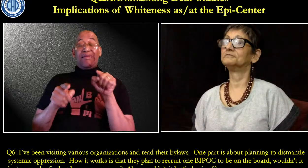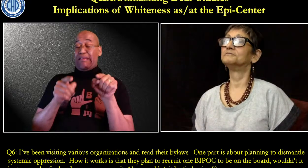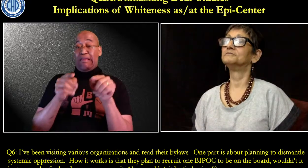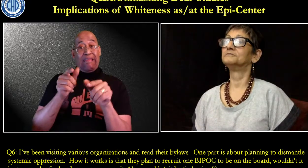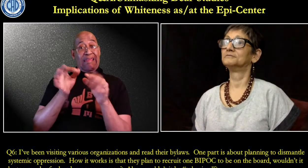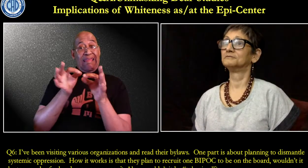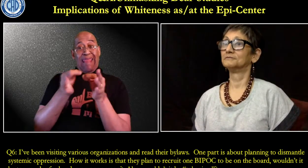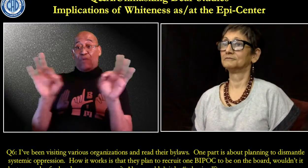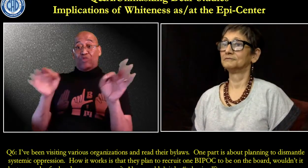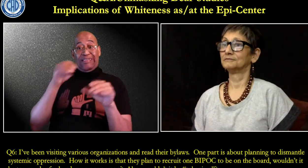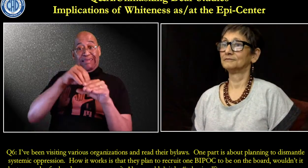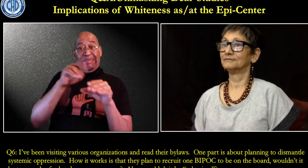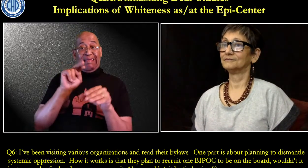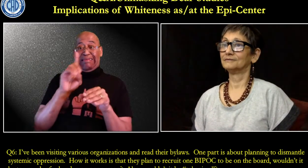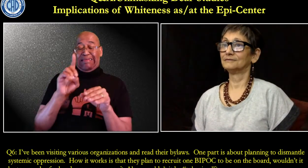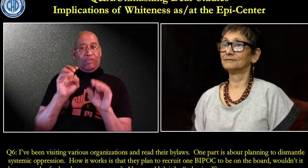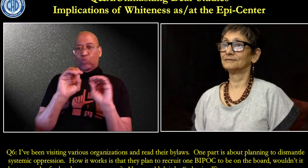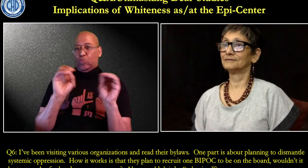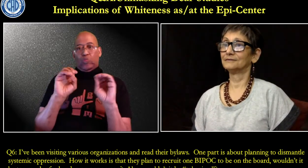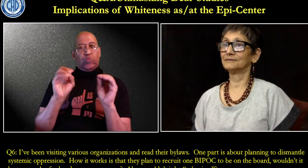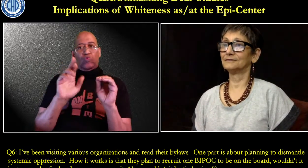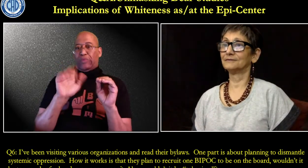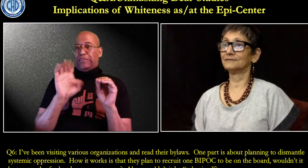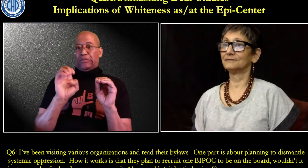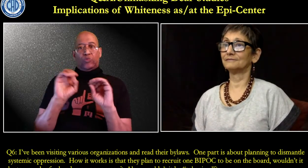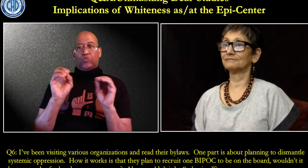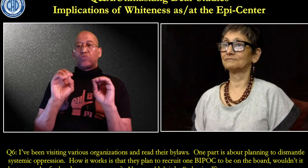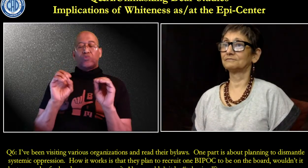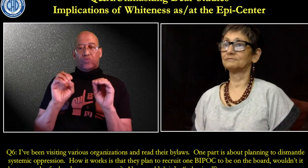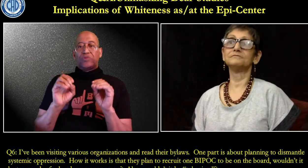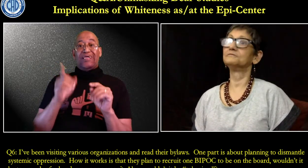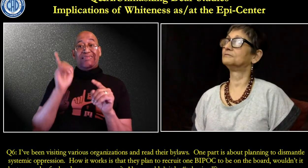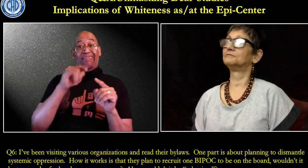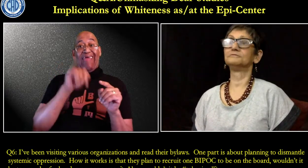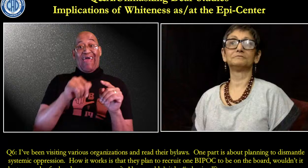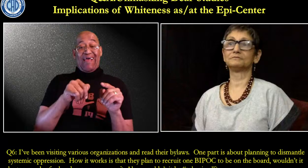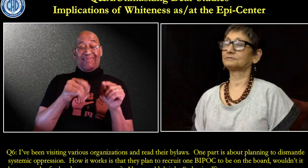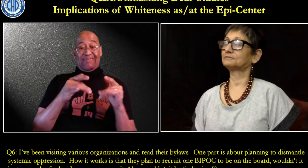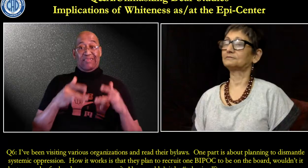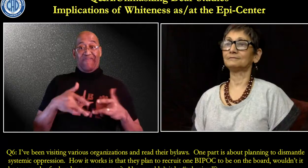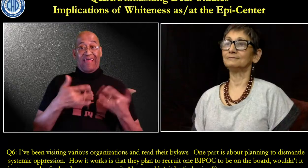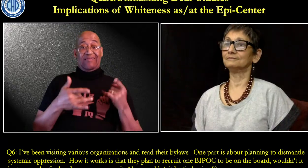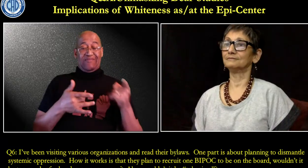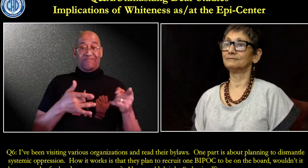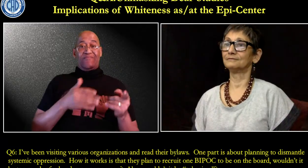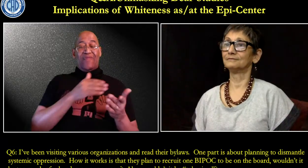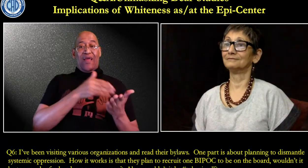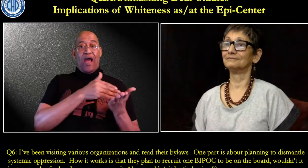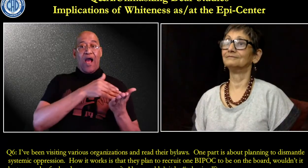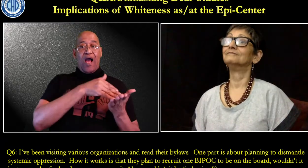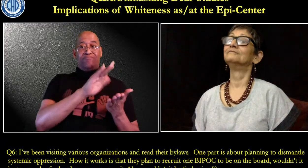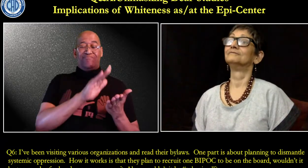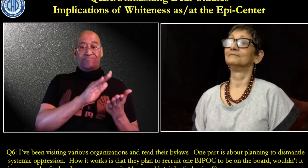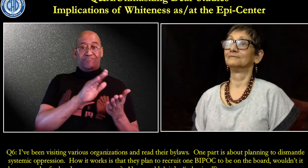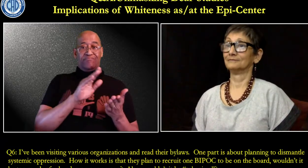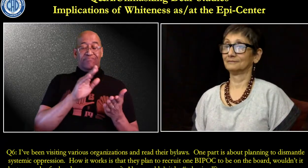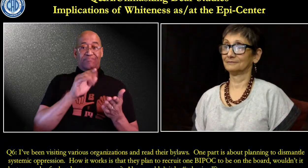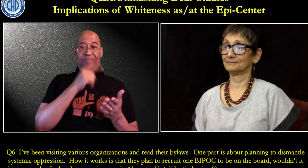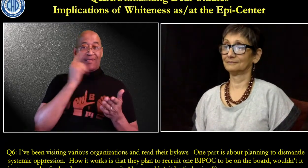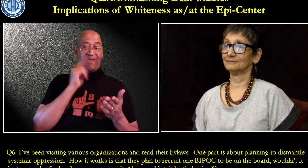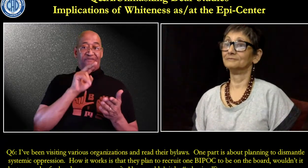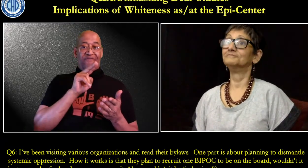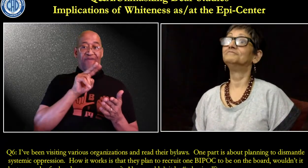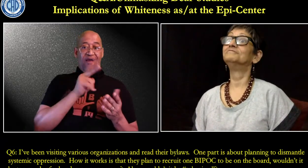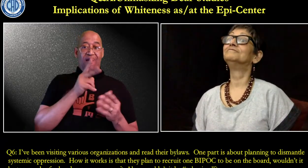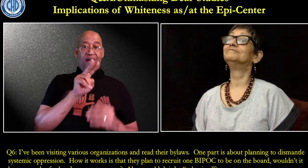became kind of evolved into NAD. That language as far as being NAD wasn't there yet, but there were